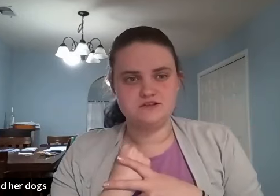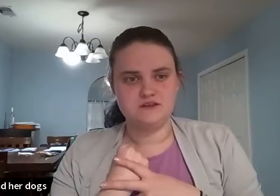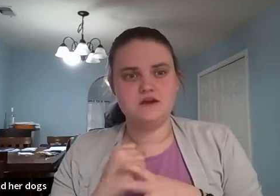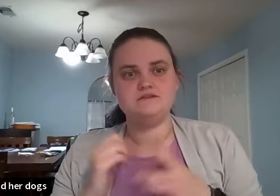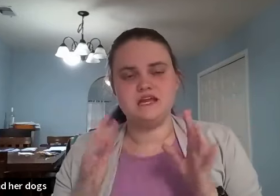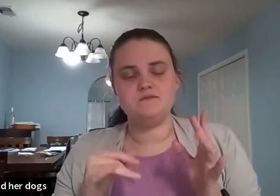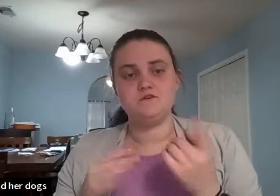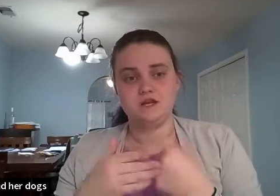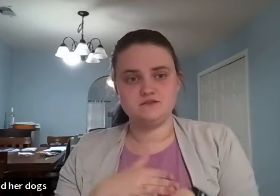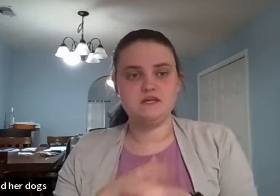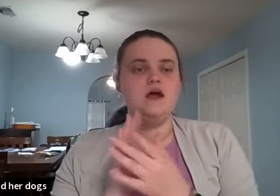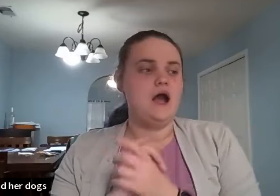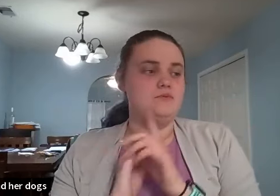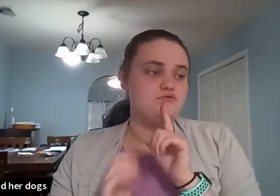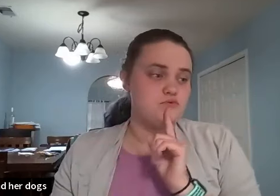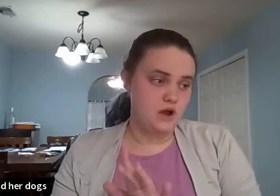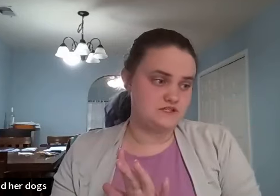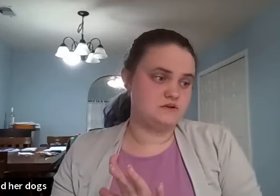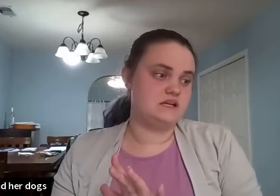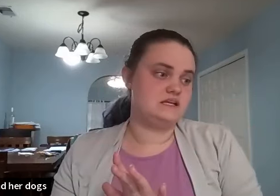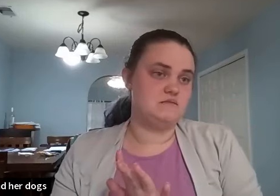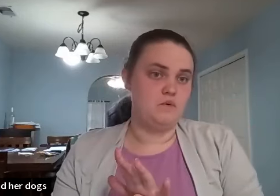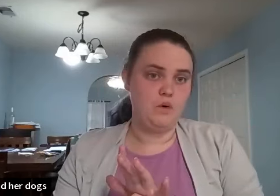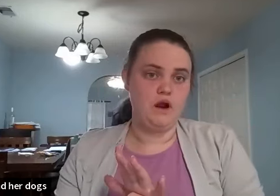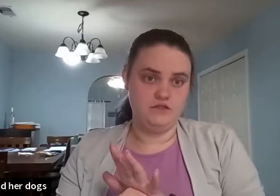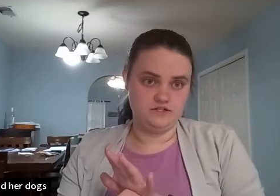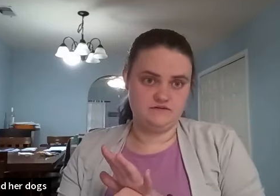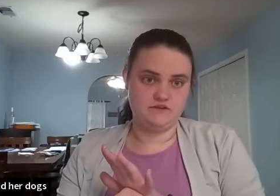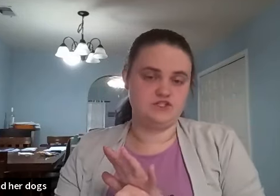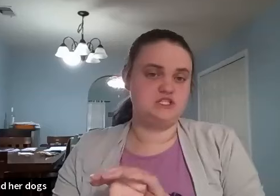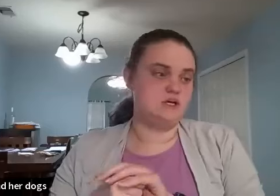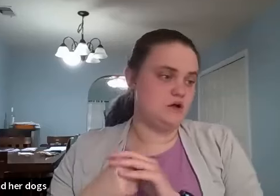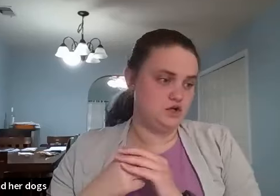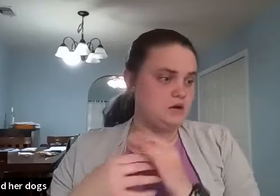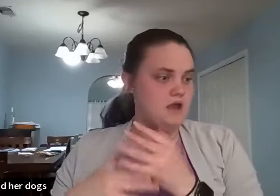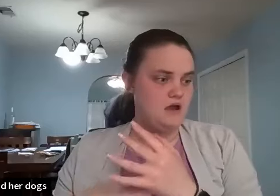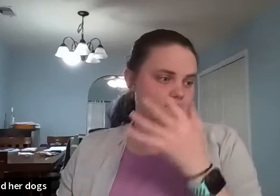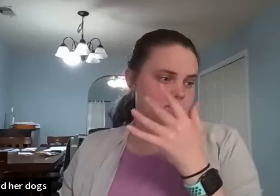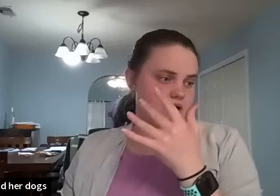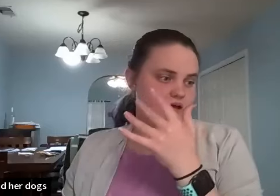think of, save them for next week. I promise we're going to get to more other stuff. There's still a good amount of on my